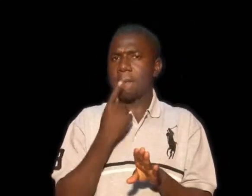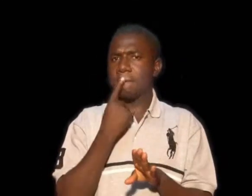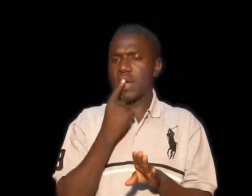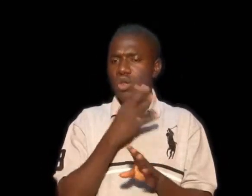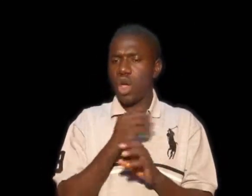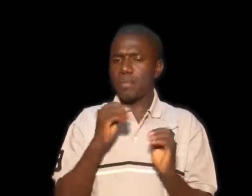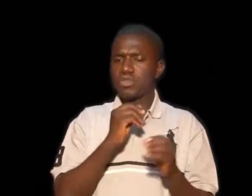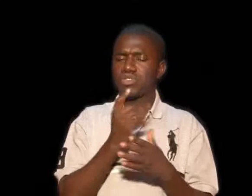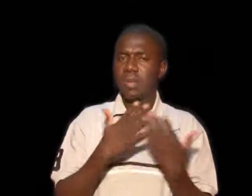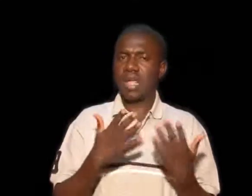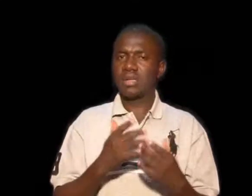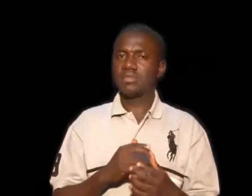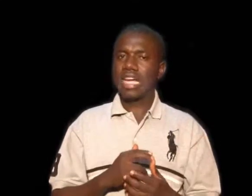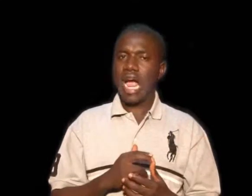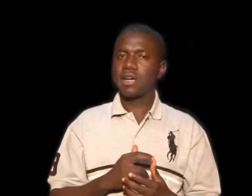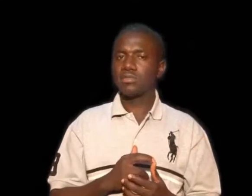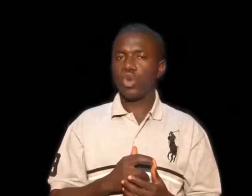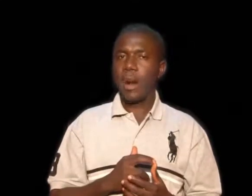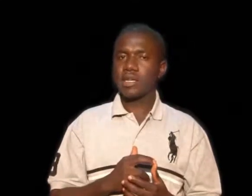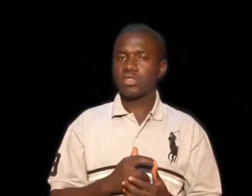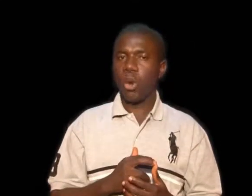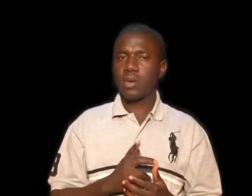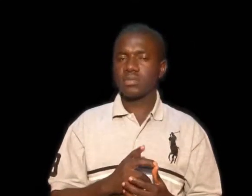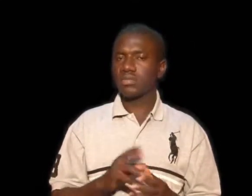Don't cover your mouth or put anything in it while talking.